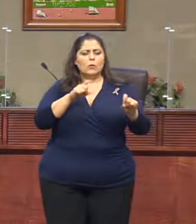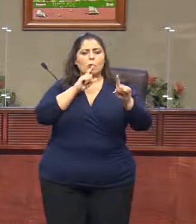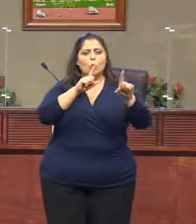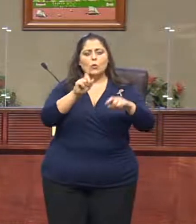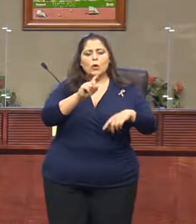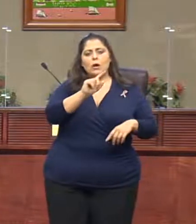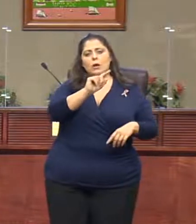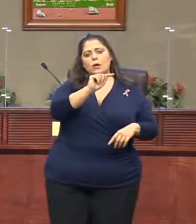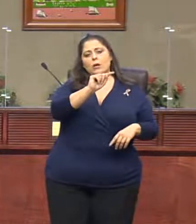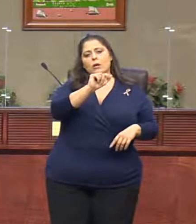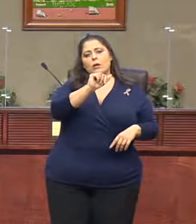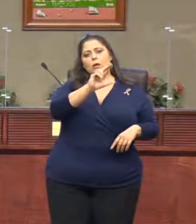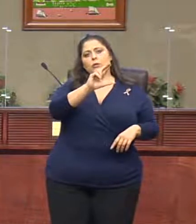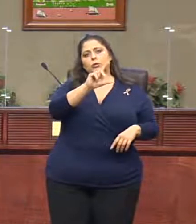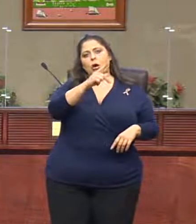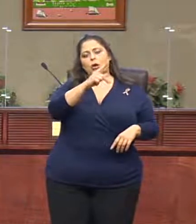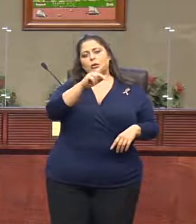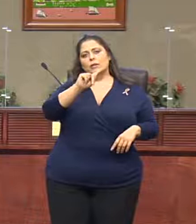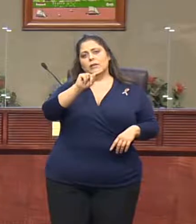Talk Test Central Florida,